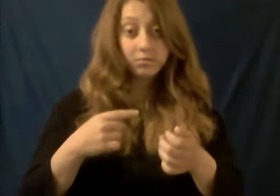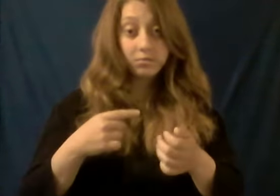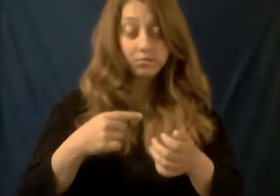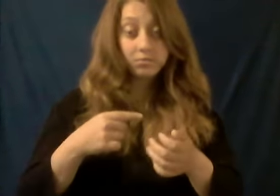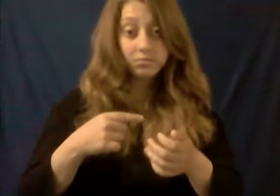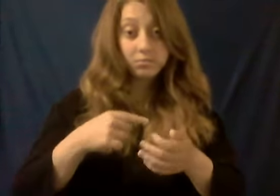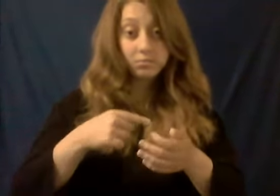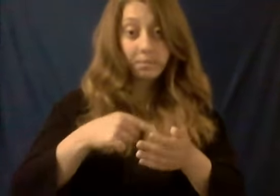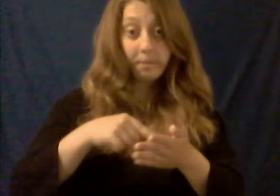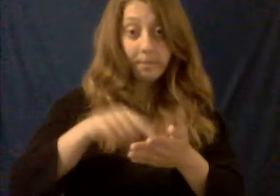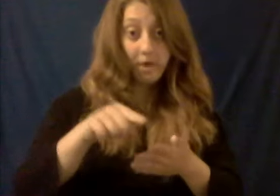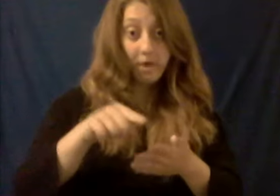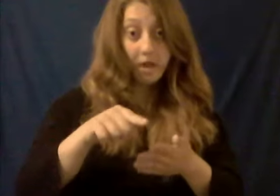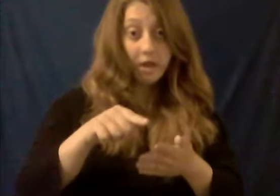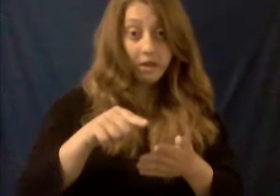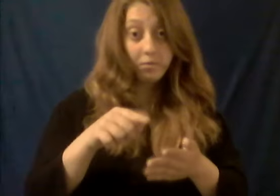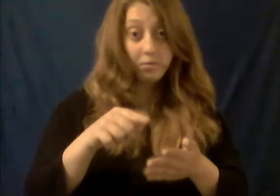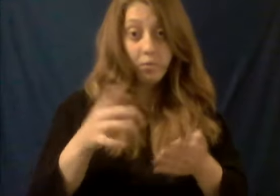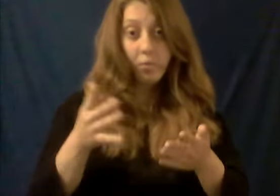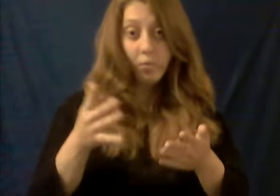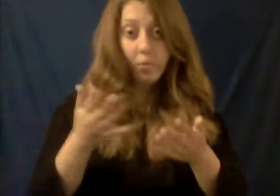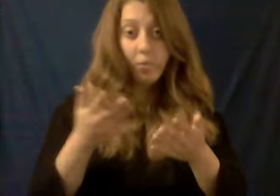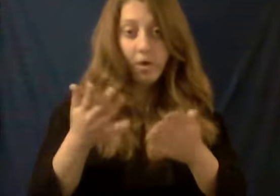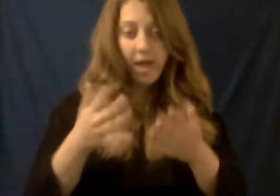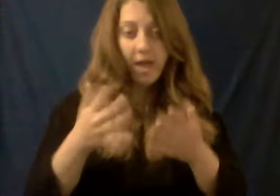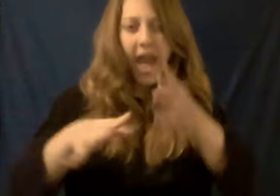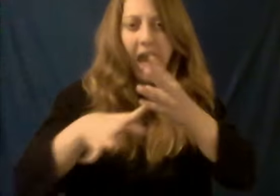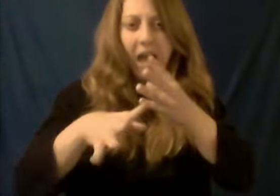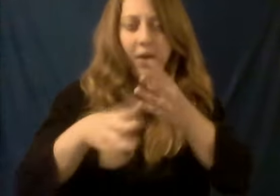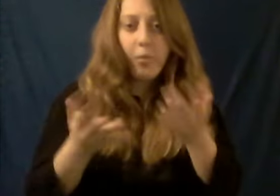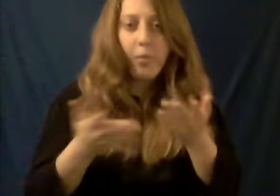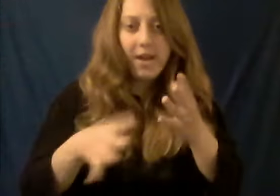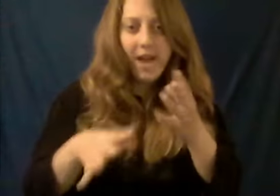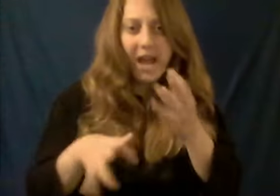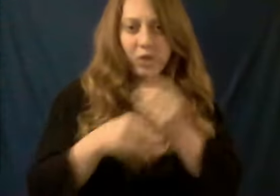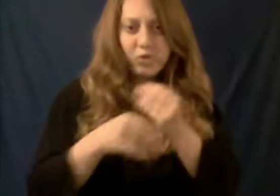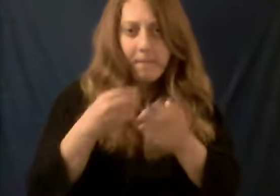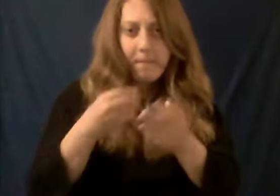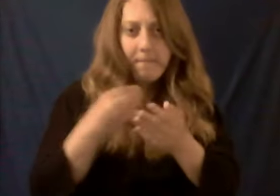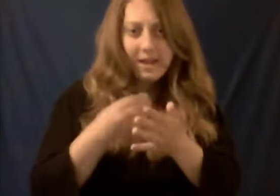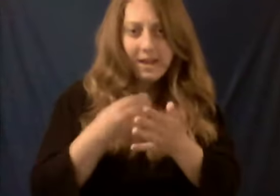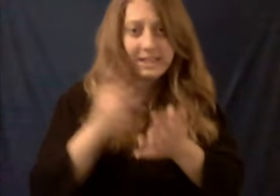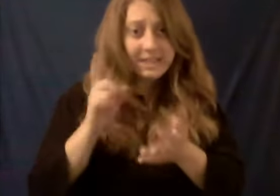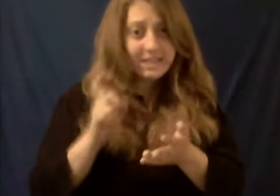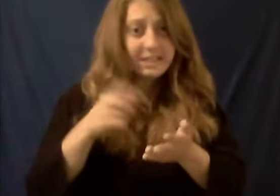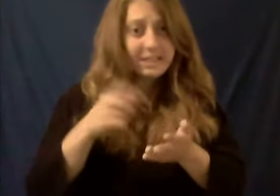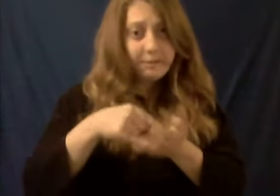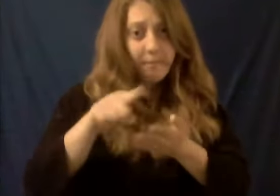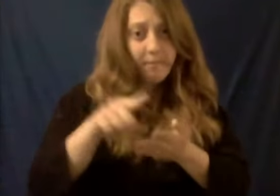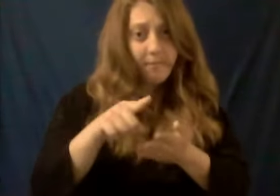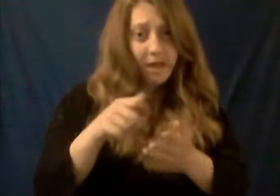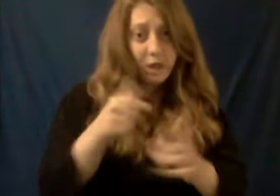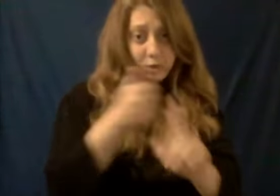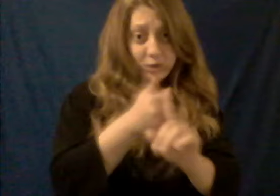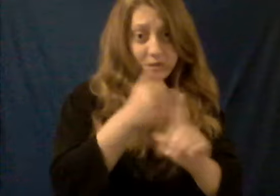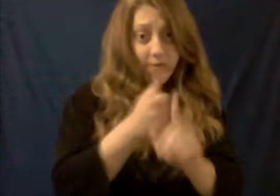on the balance. For instance, if your bill totals $70, but you only have $50